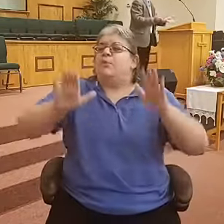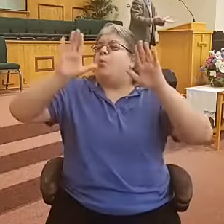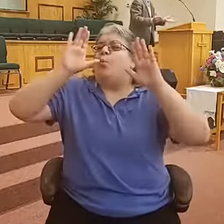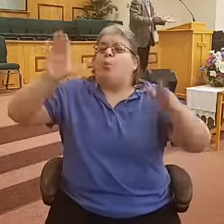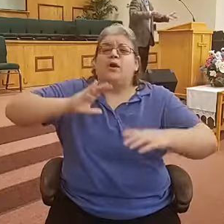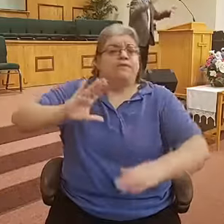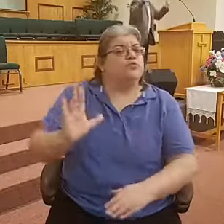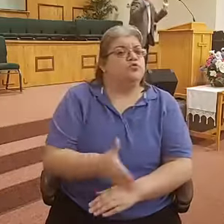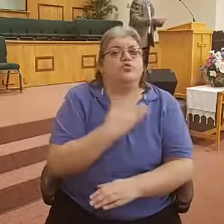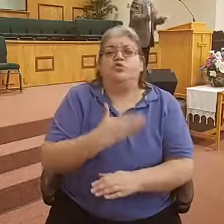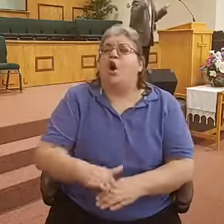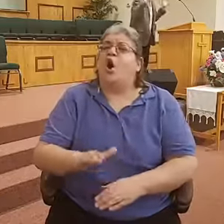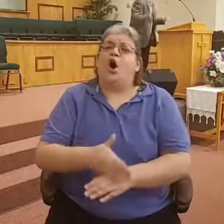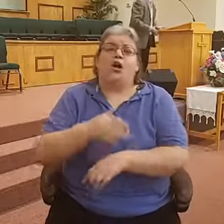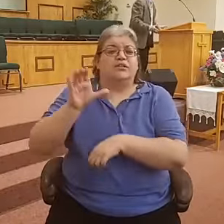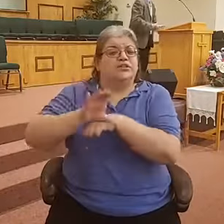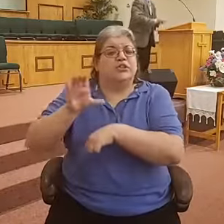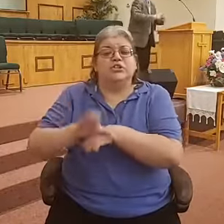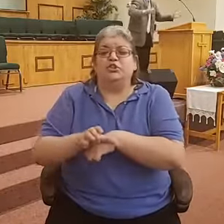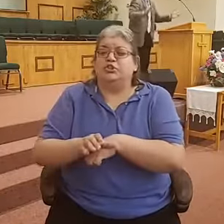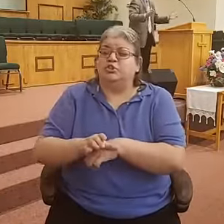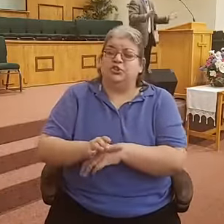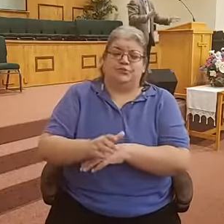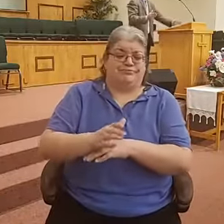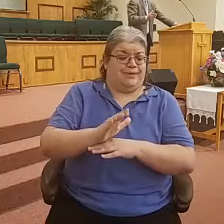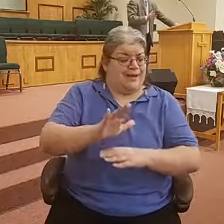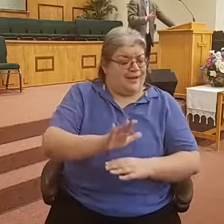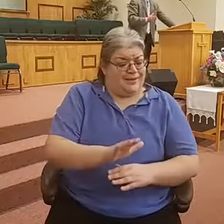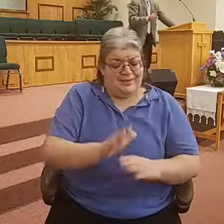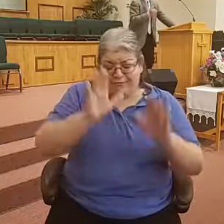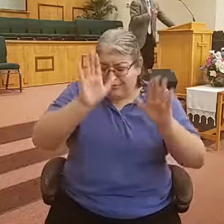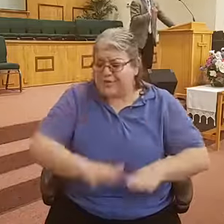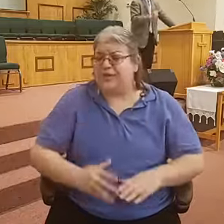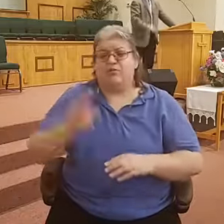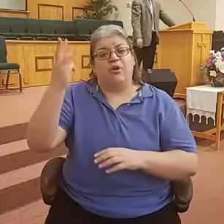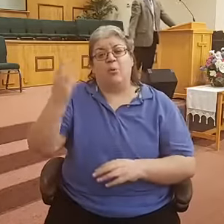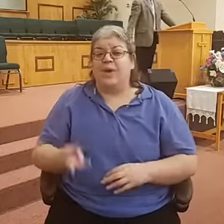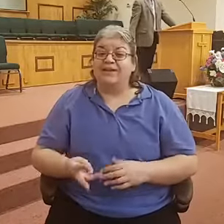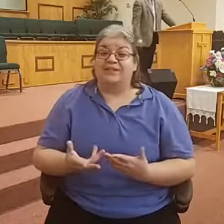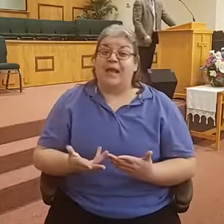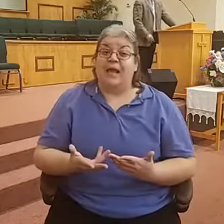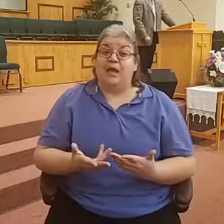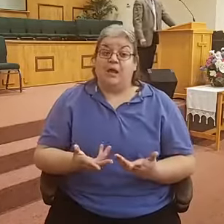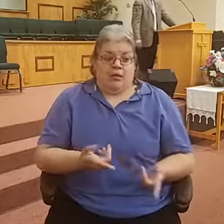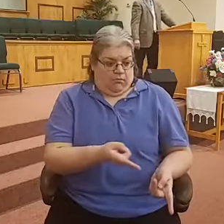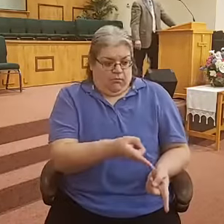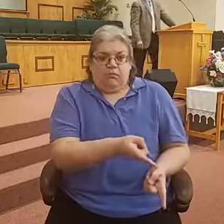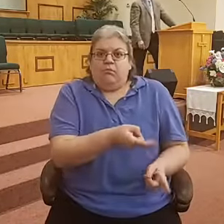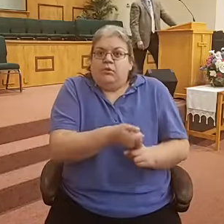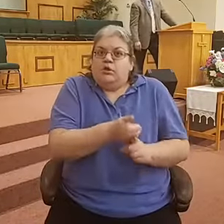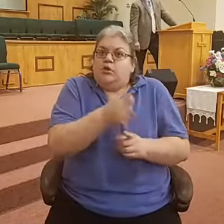that we sing every Sunday and Wednesday or throughout the week if it wasn't for her going through that blindness.